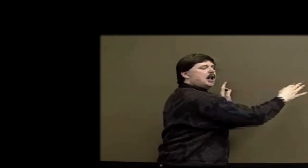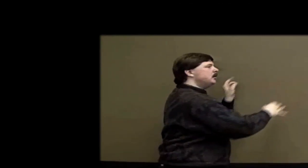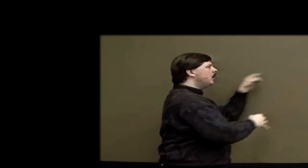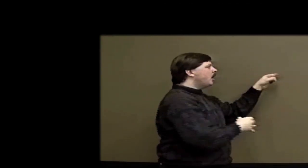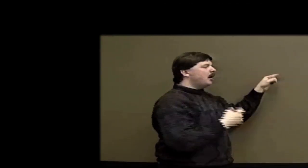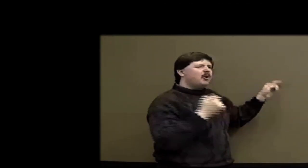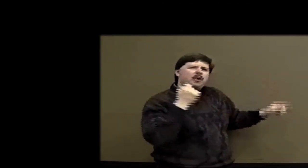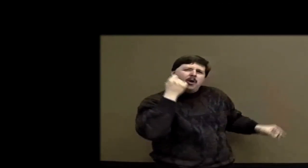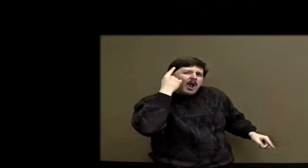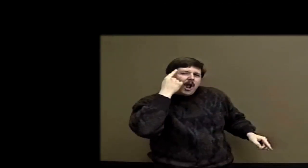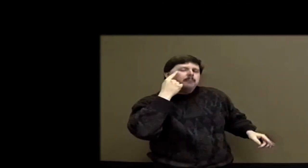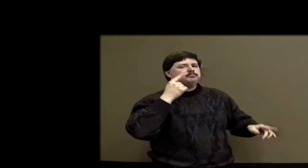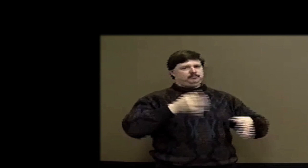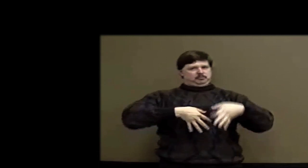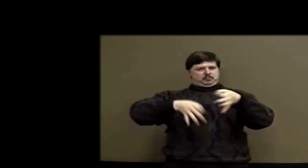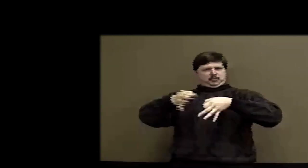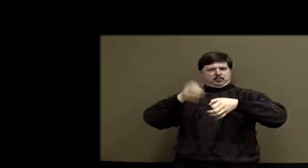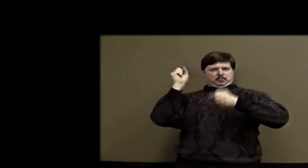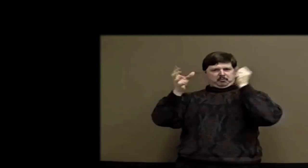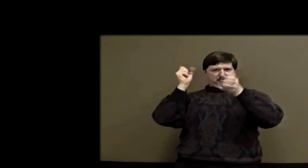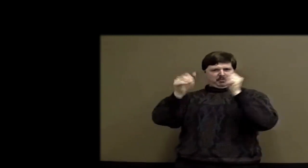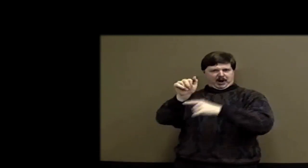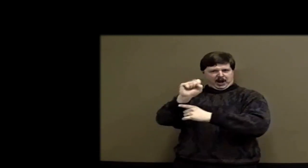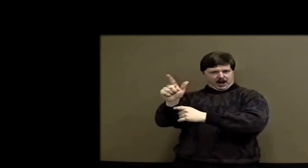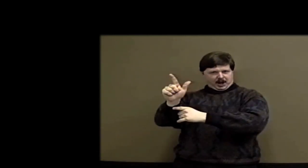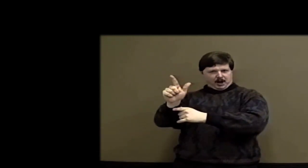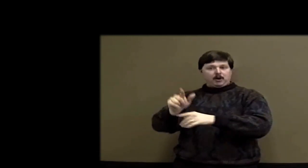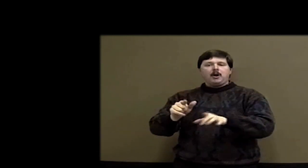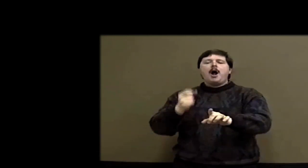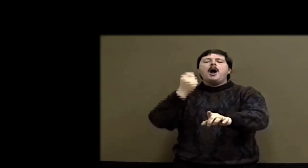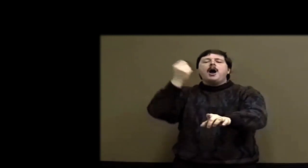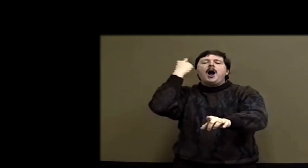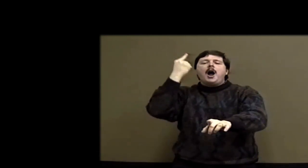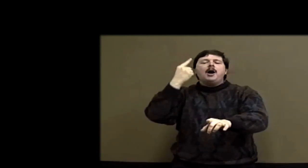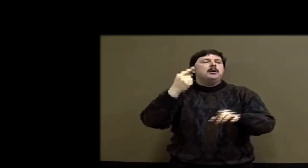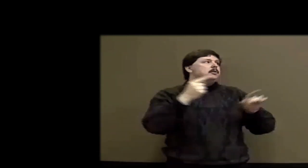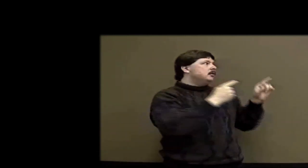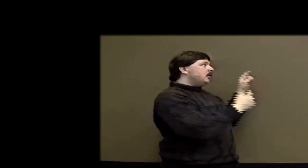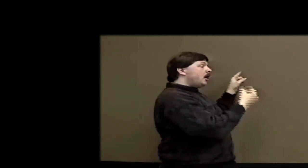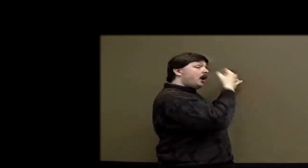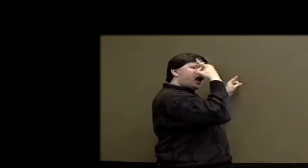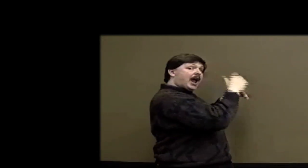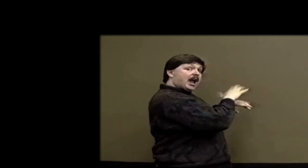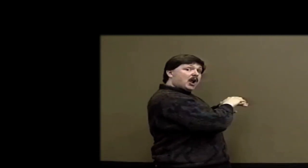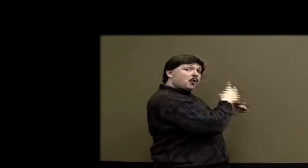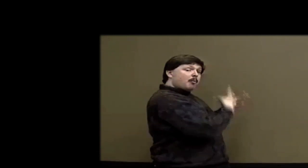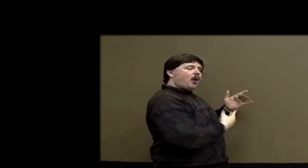board. When we came across a concept the students didn't understand, I would explain it in American Sign